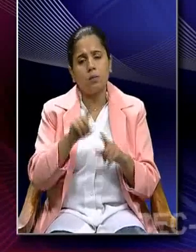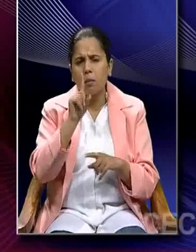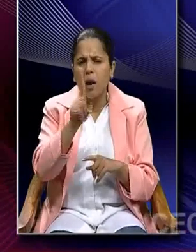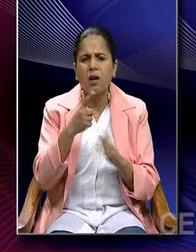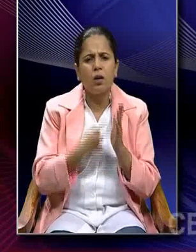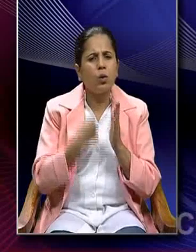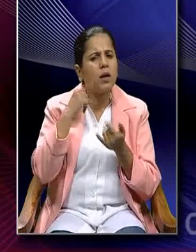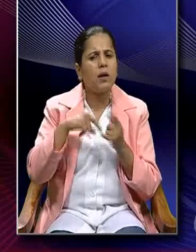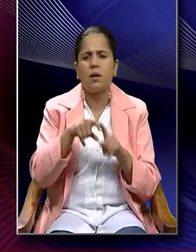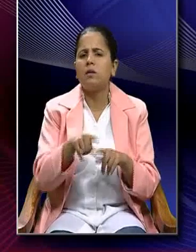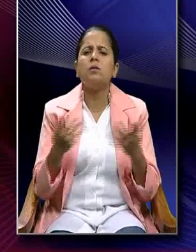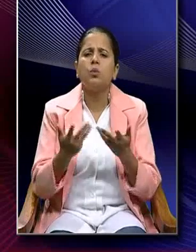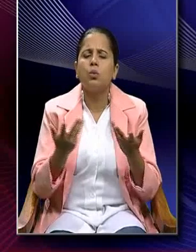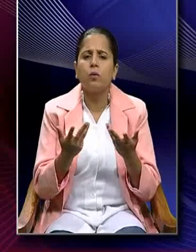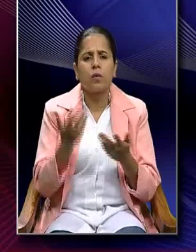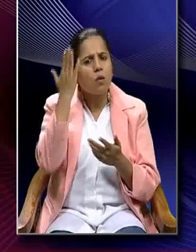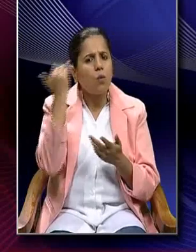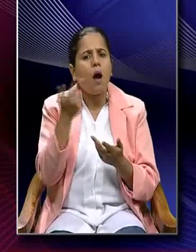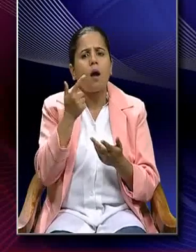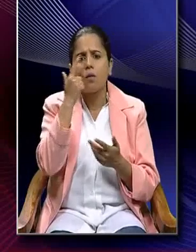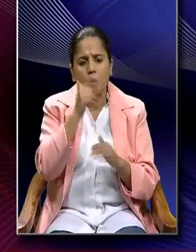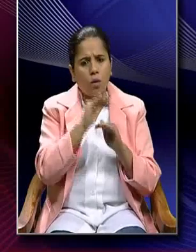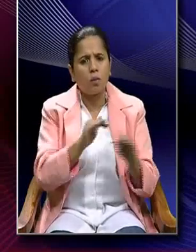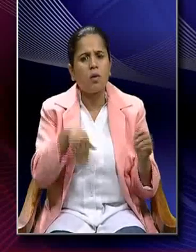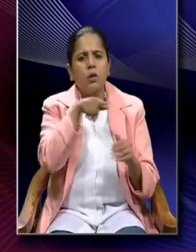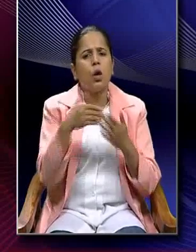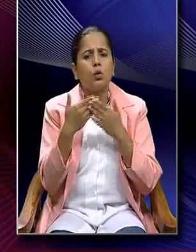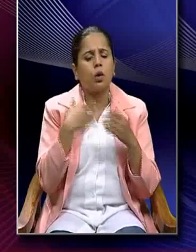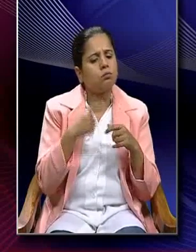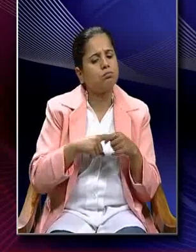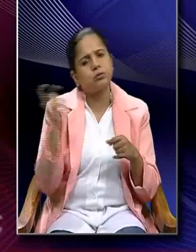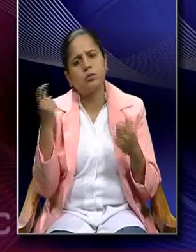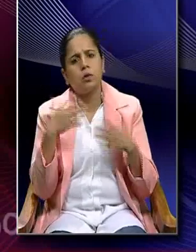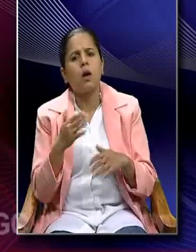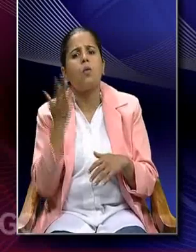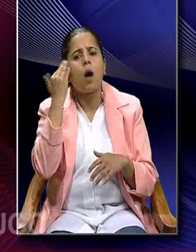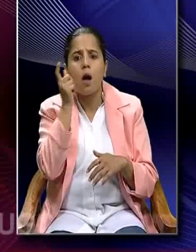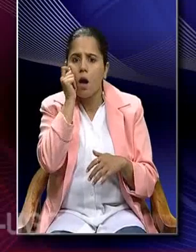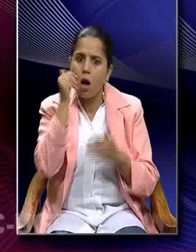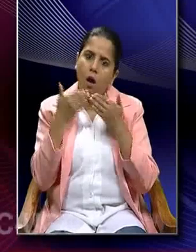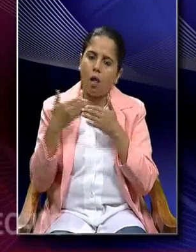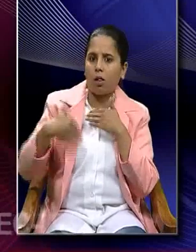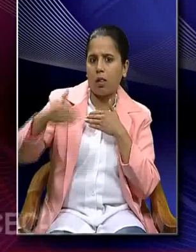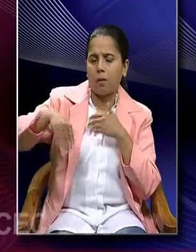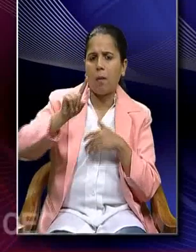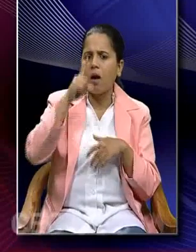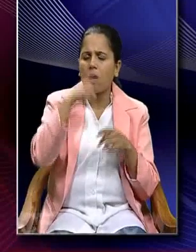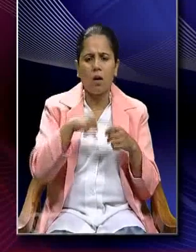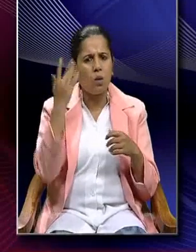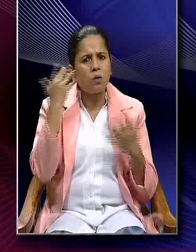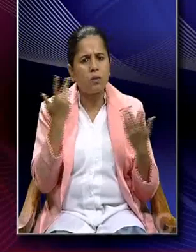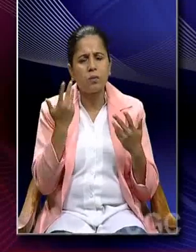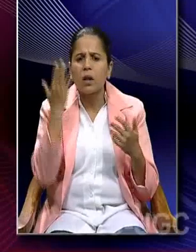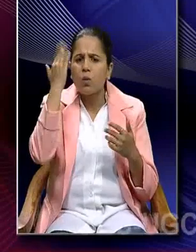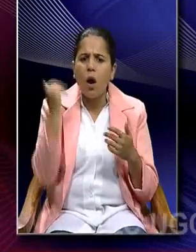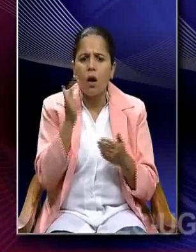risks are there? Why do girl children drop out of school more than boy children? Why is the sex